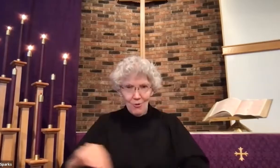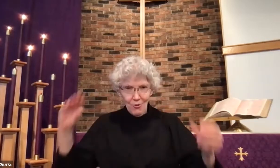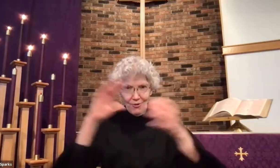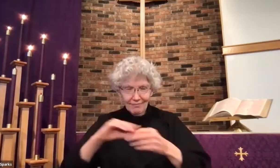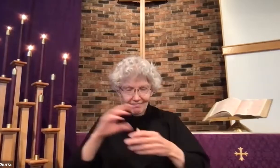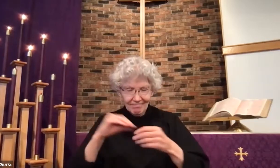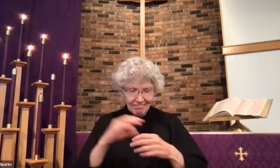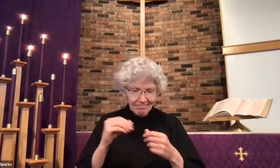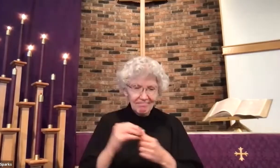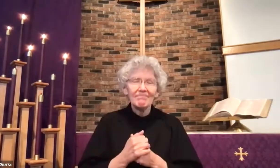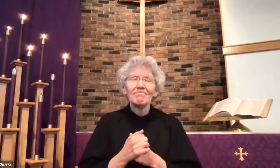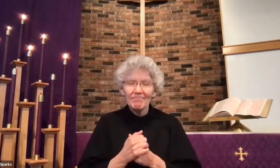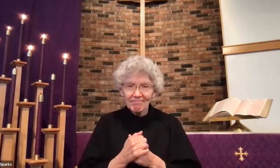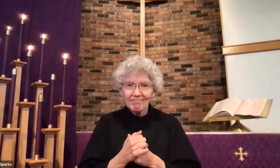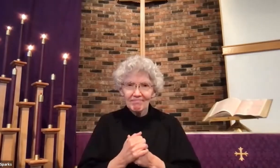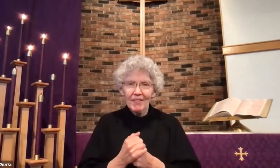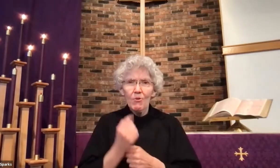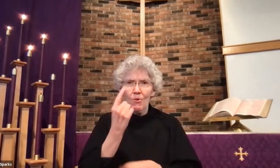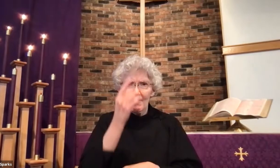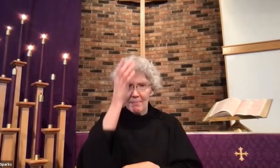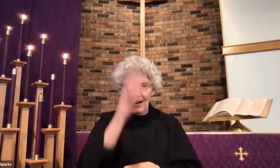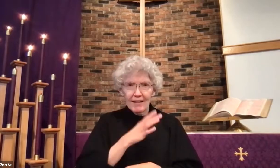Then Jesus told them this story.